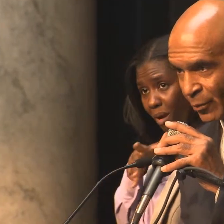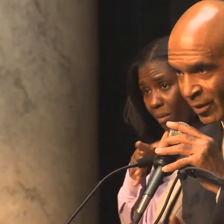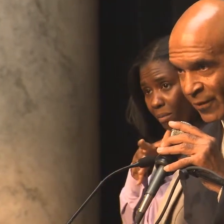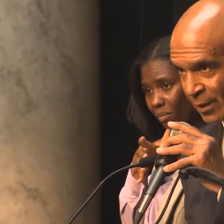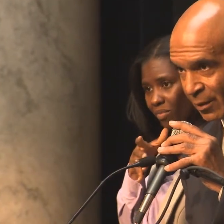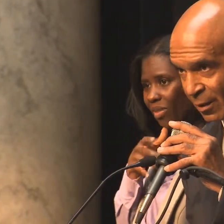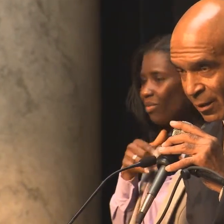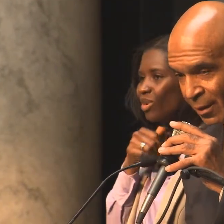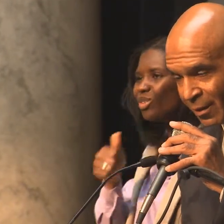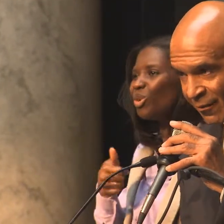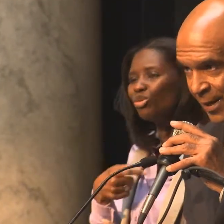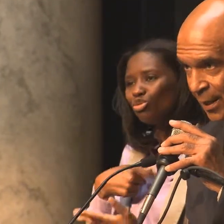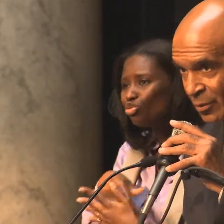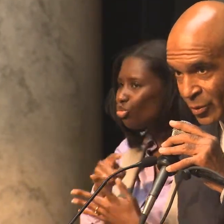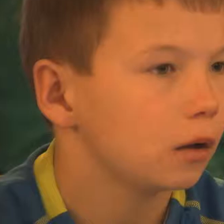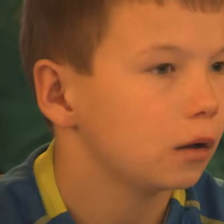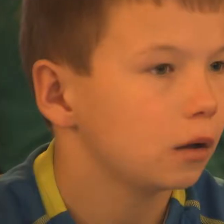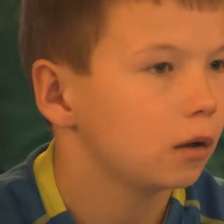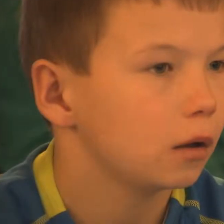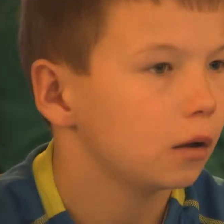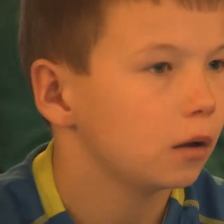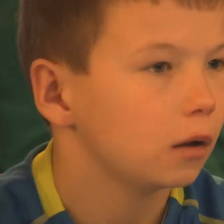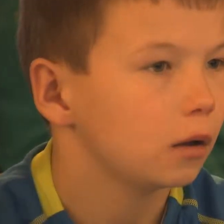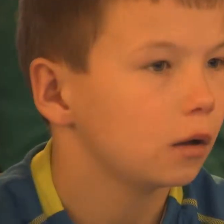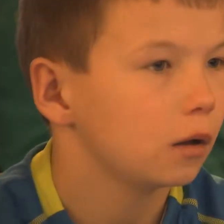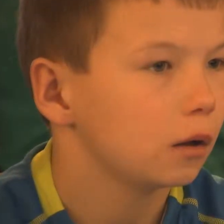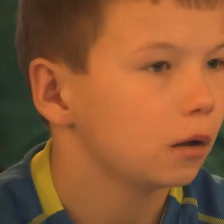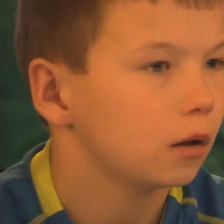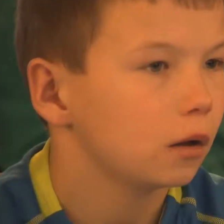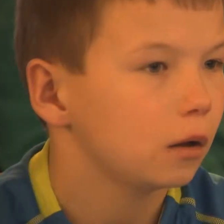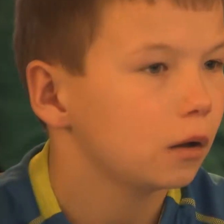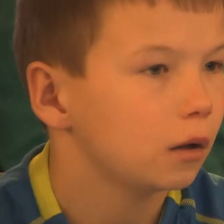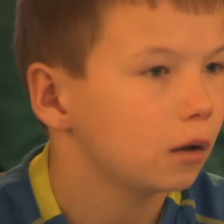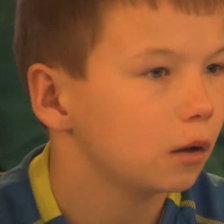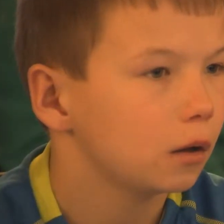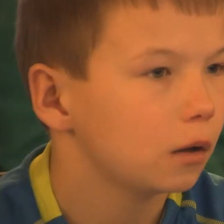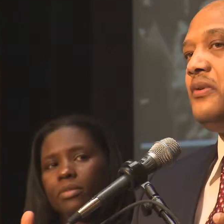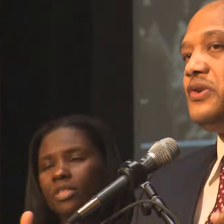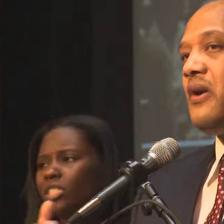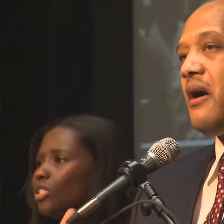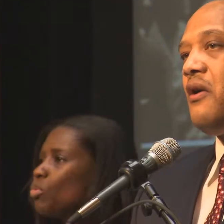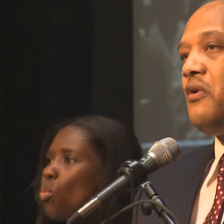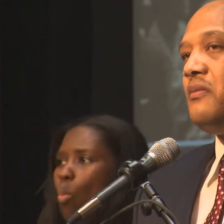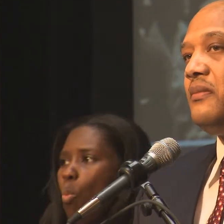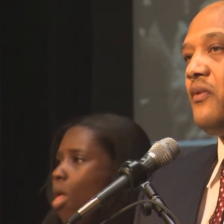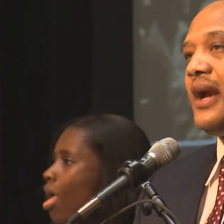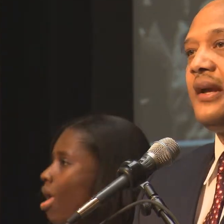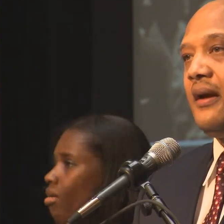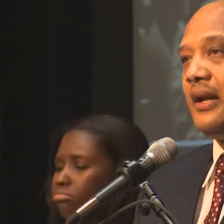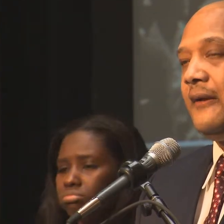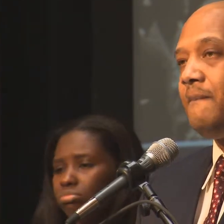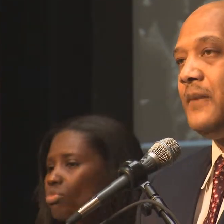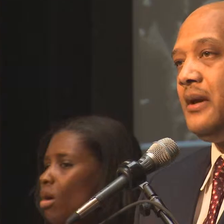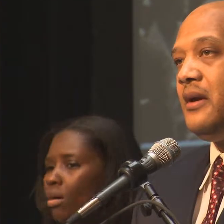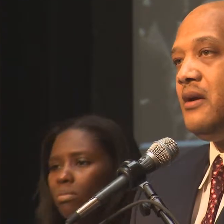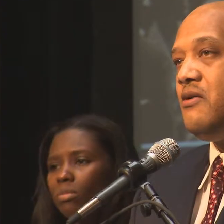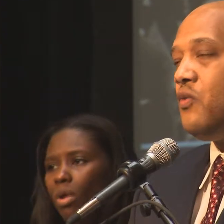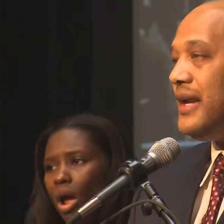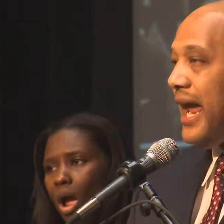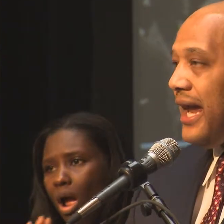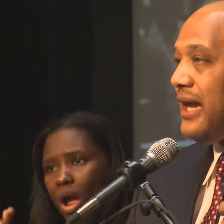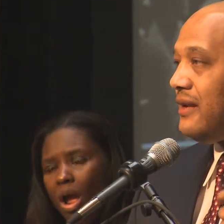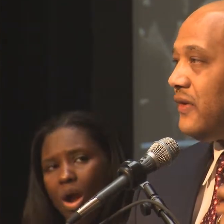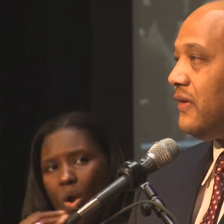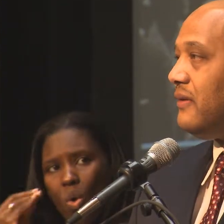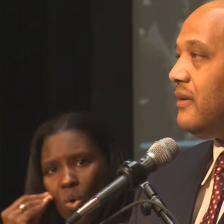don't try to reinvent anything. Find out who's doing what, who's doing it well. She welcomed people into our home regularly.